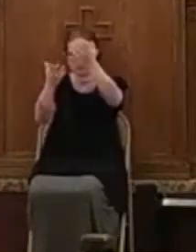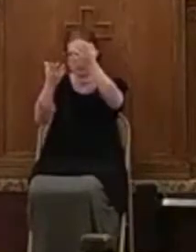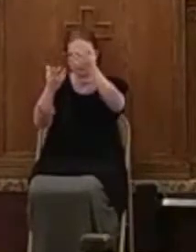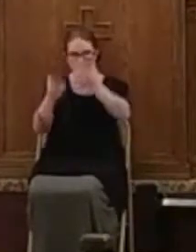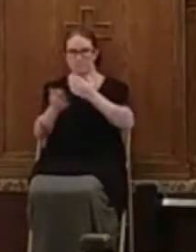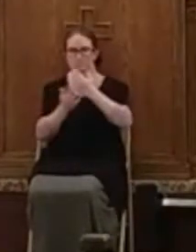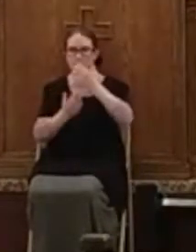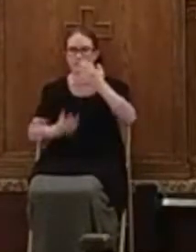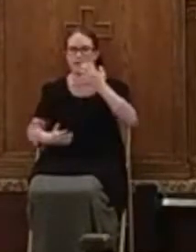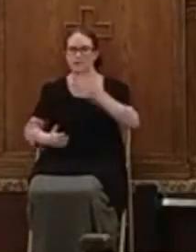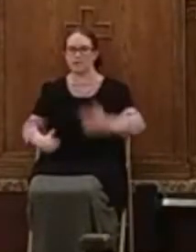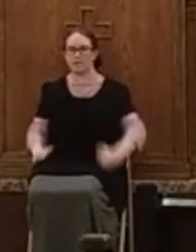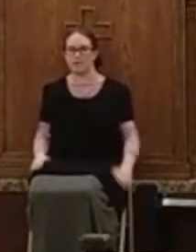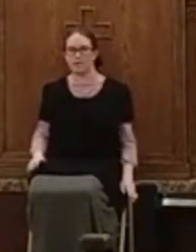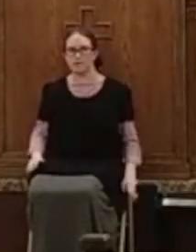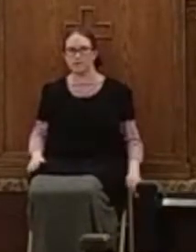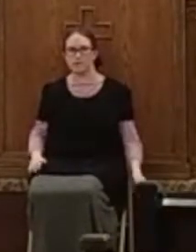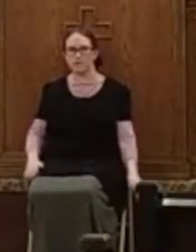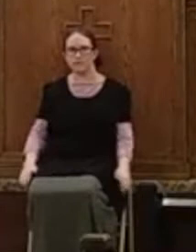with blood, and they would go to